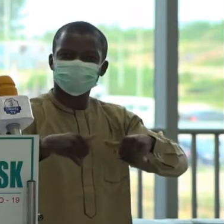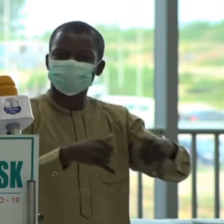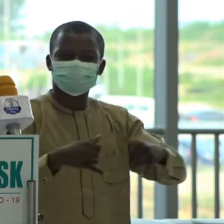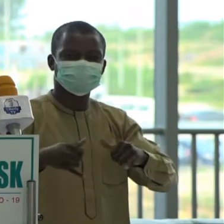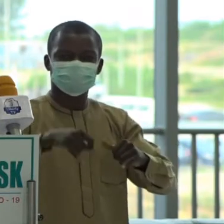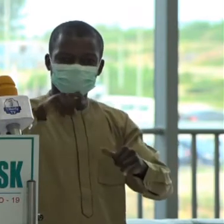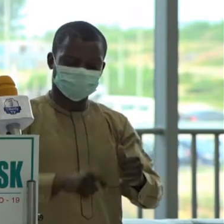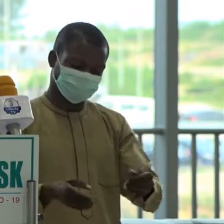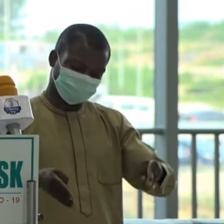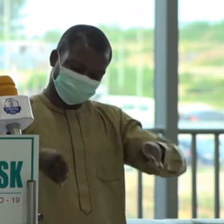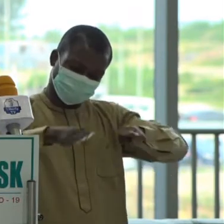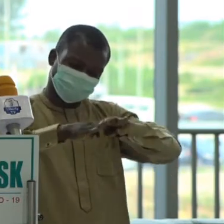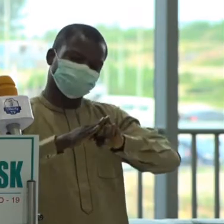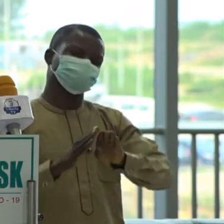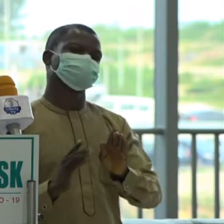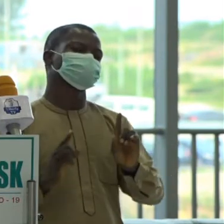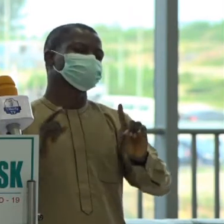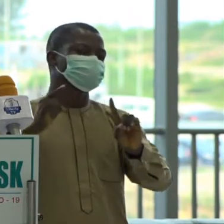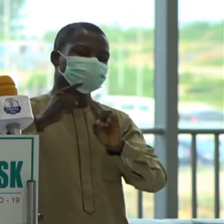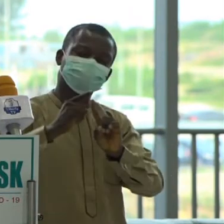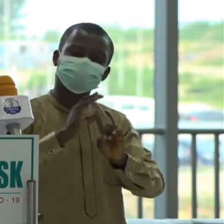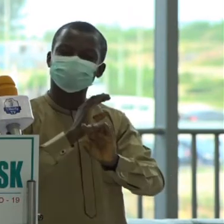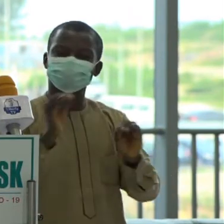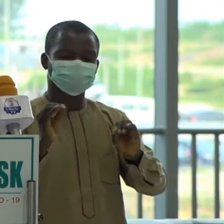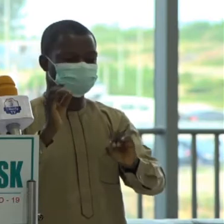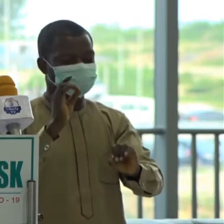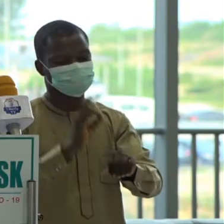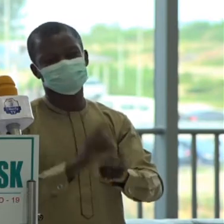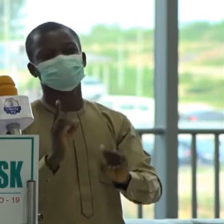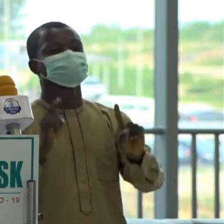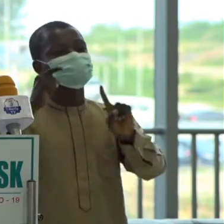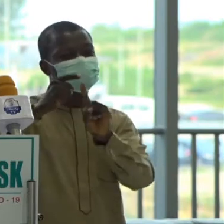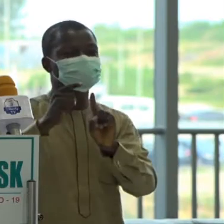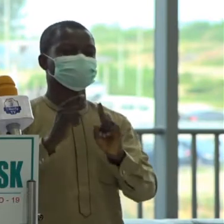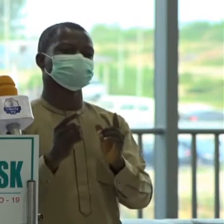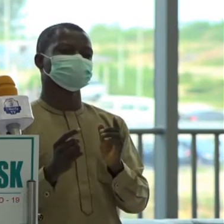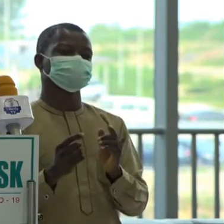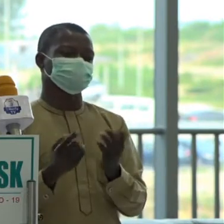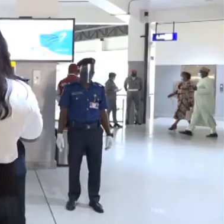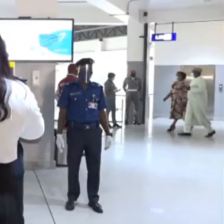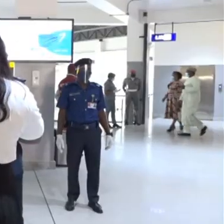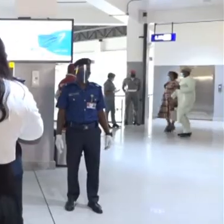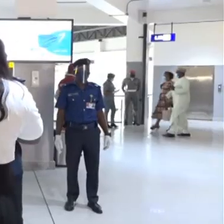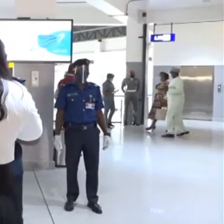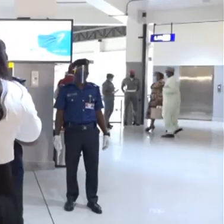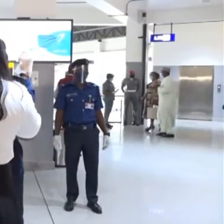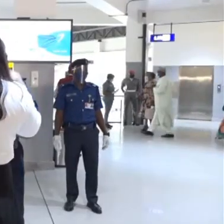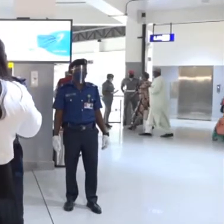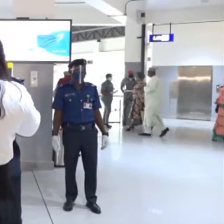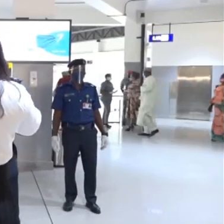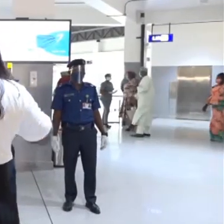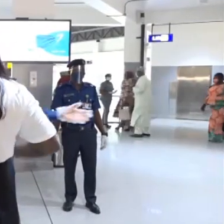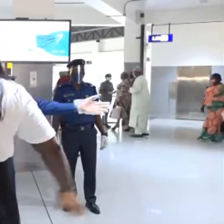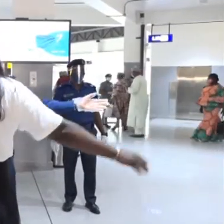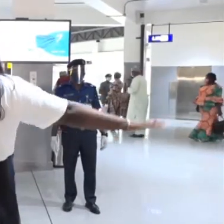on COVID-19, Dr. Sani Aliyu, made the announcement during the PTF briefing on COVID-19 at the Nnamdi Azikiwe